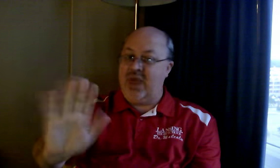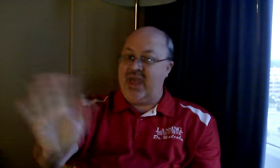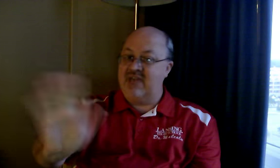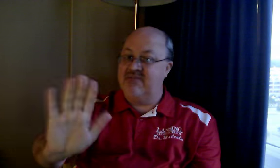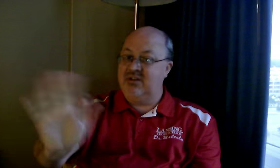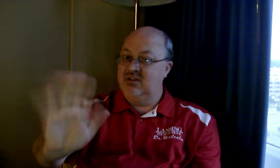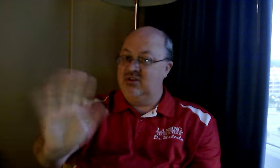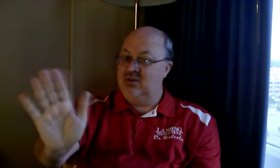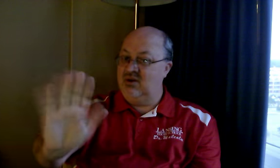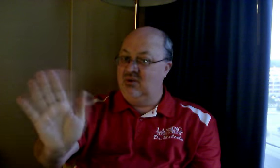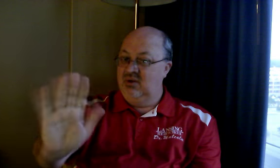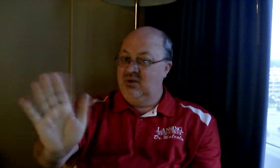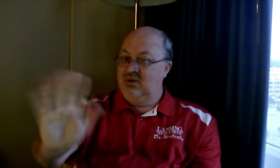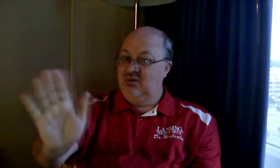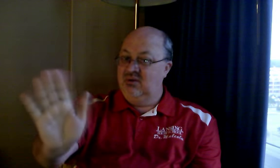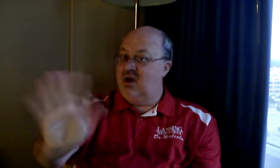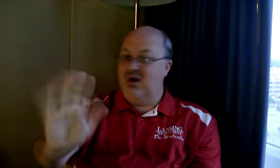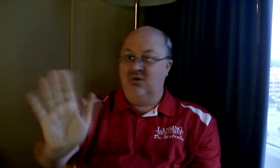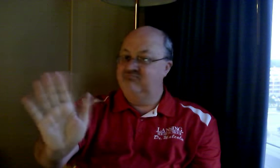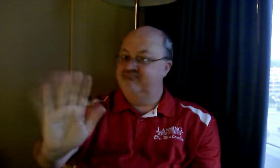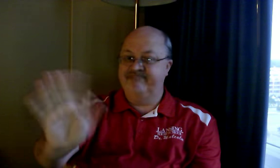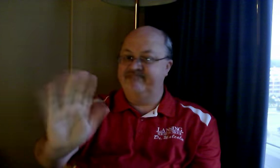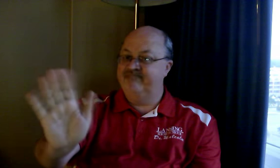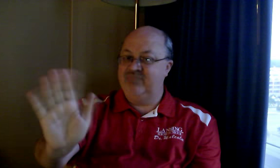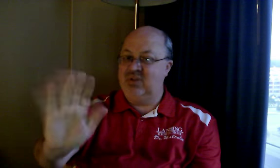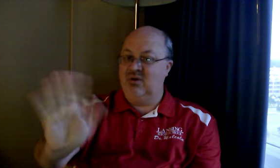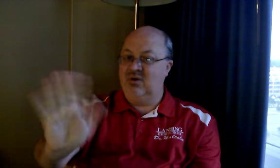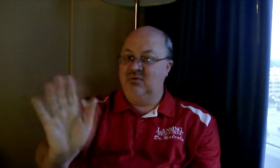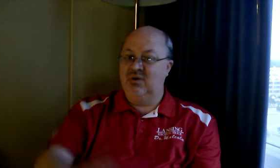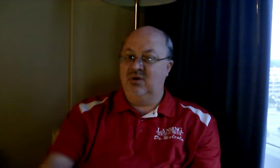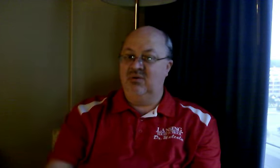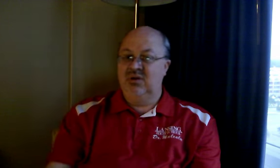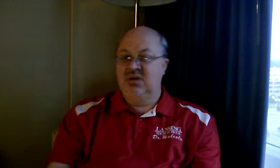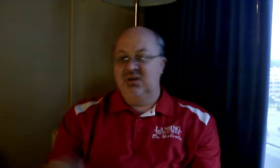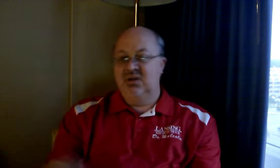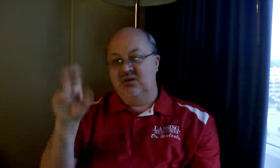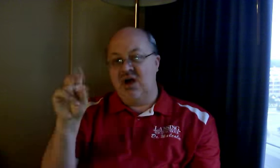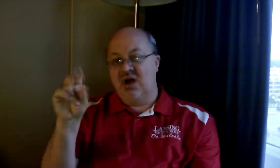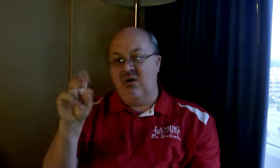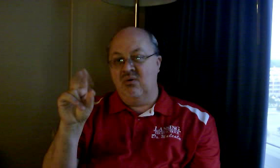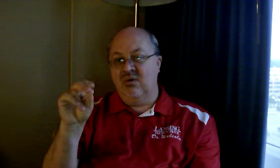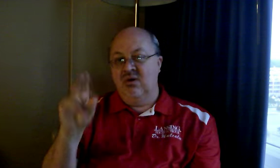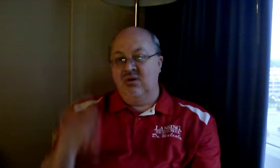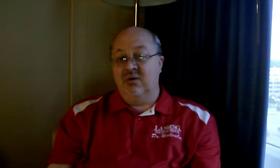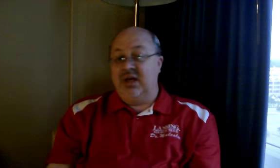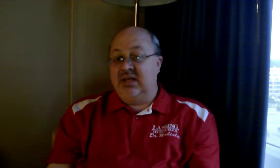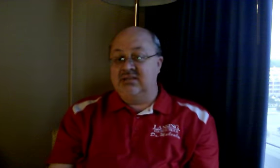wave? No. No. Mm-mm. No. No. No. Or I can simply